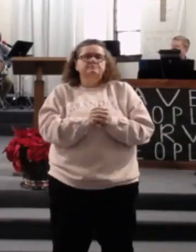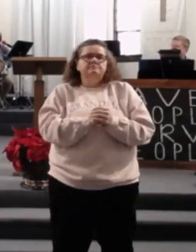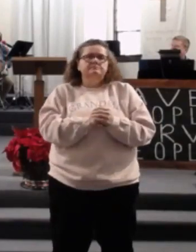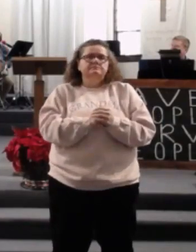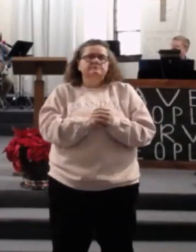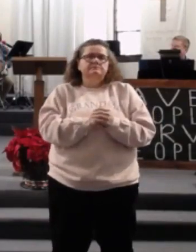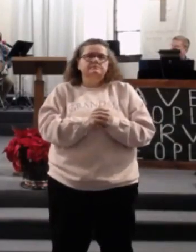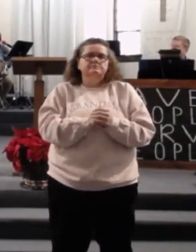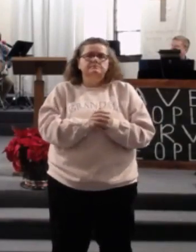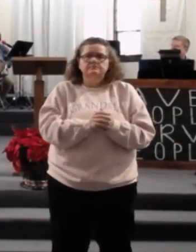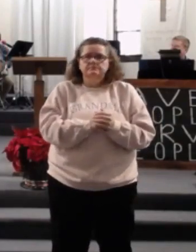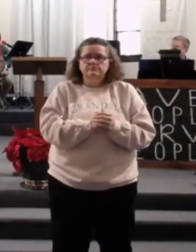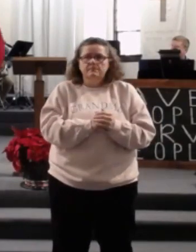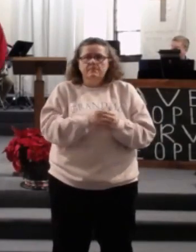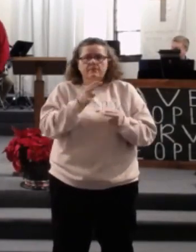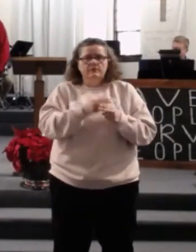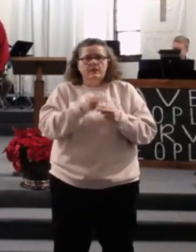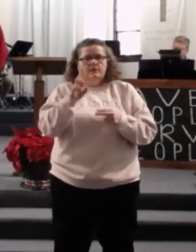Her name is Michelle.